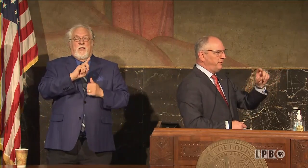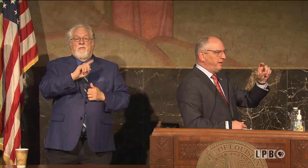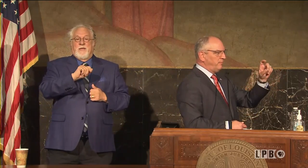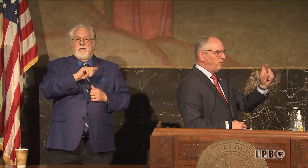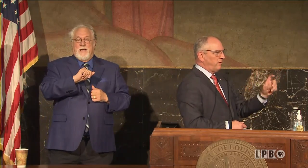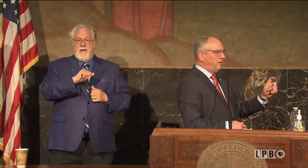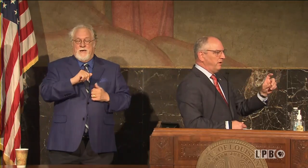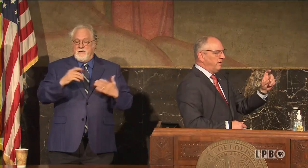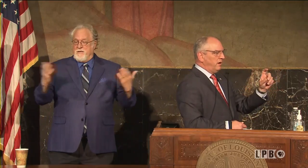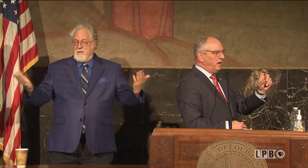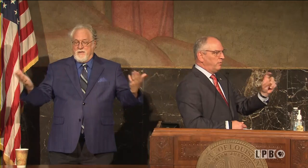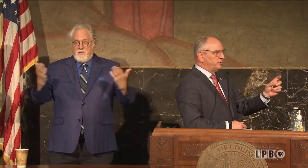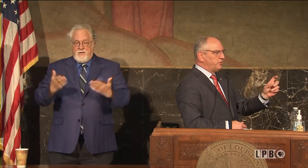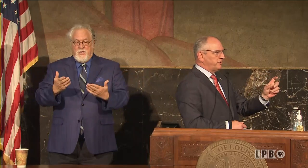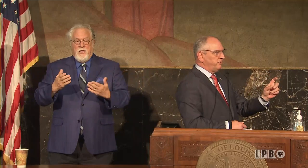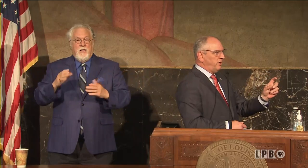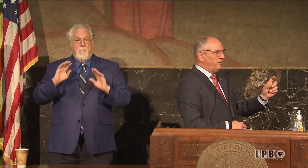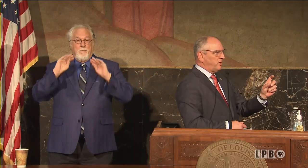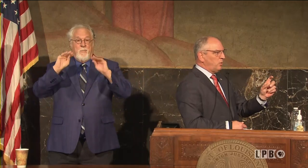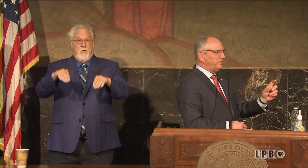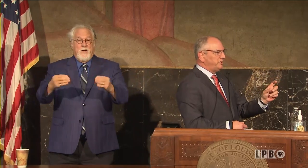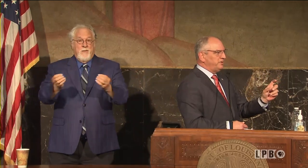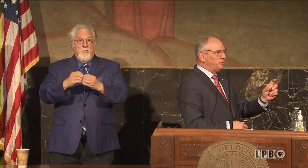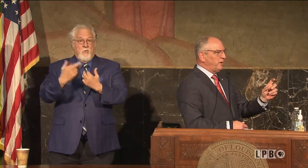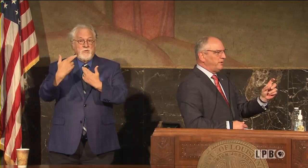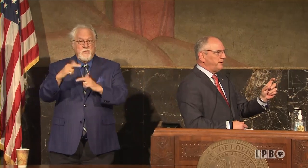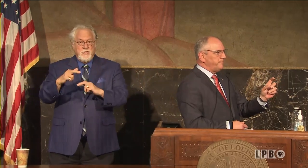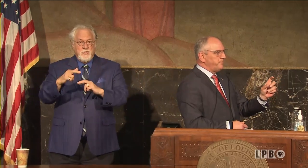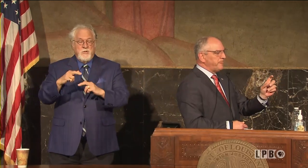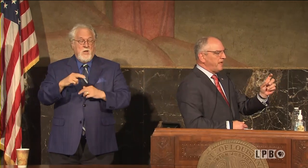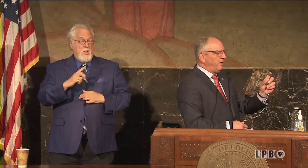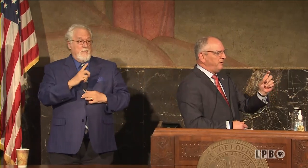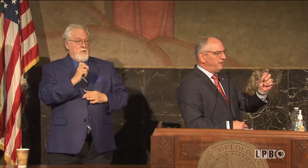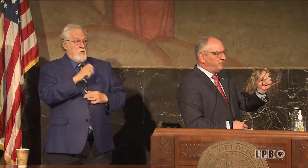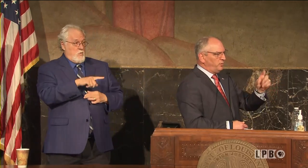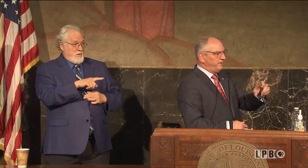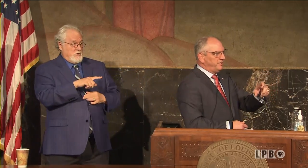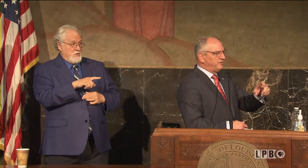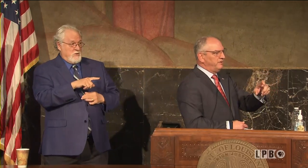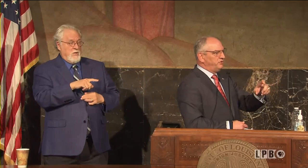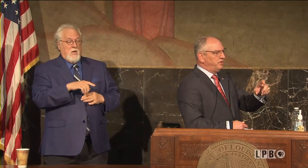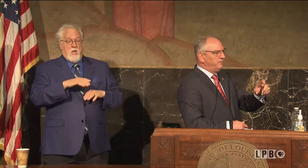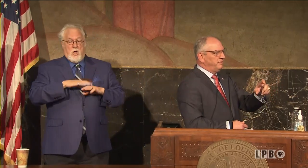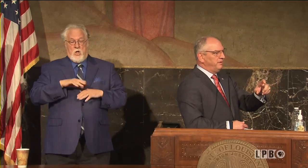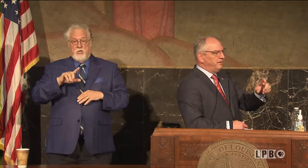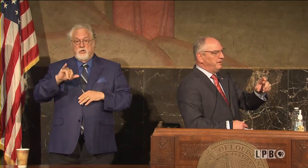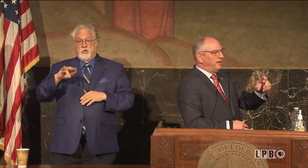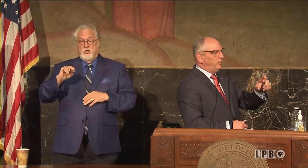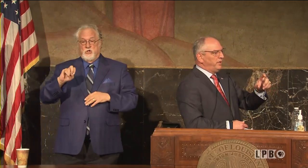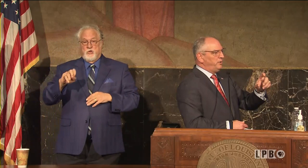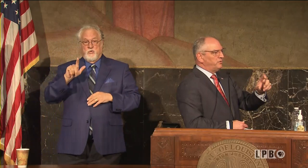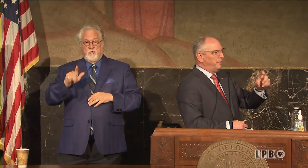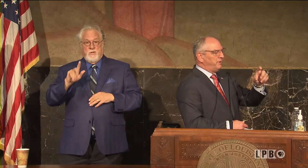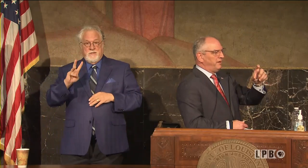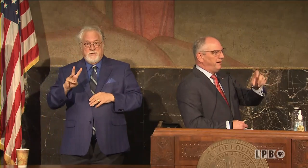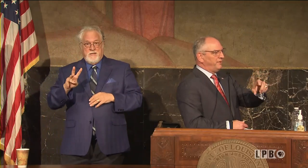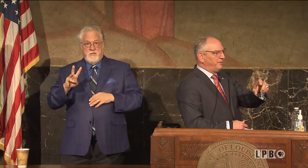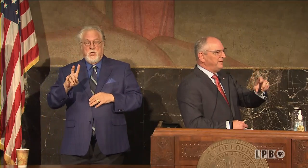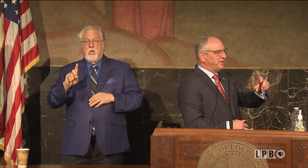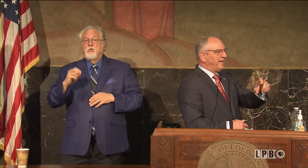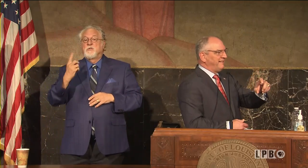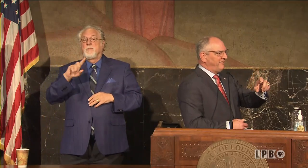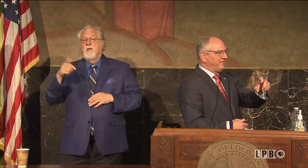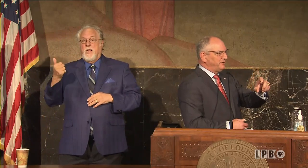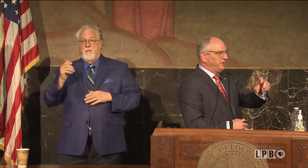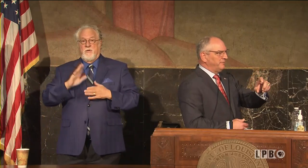terms of putting more restrictions on. The question is whether on the 26th of June we do something other